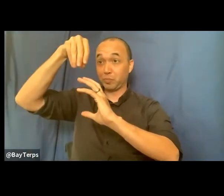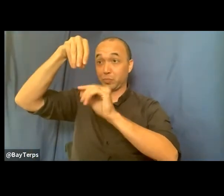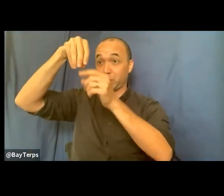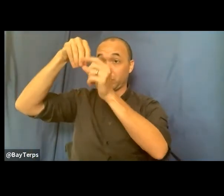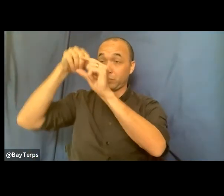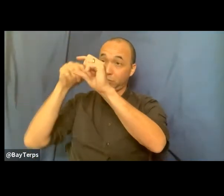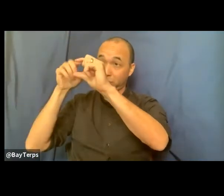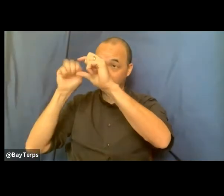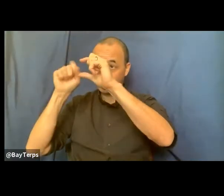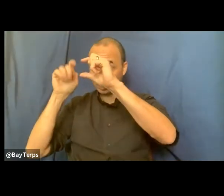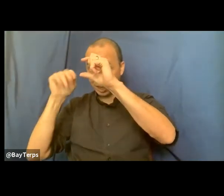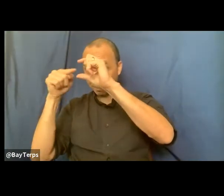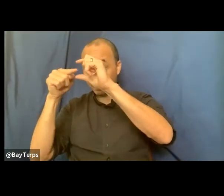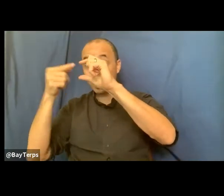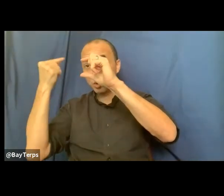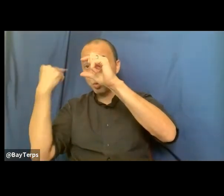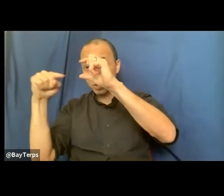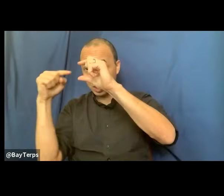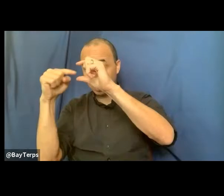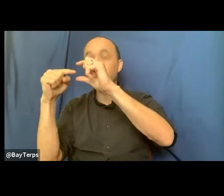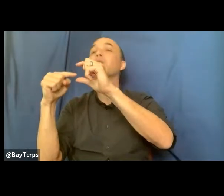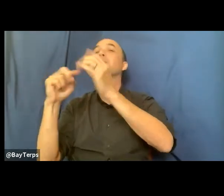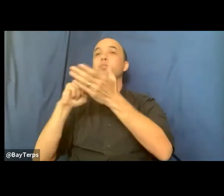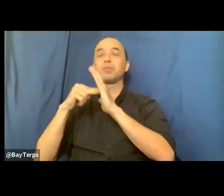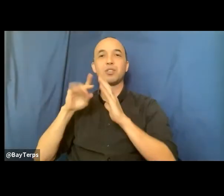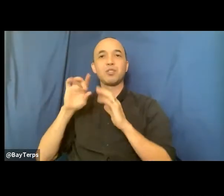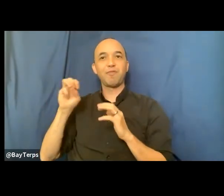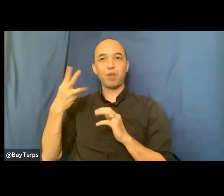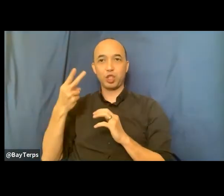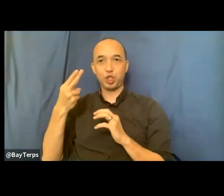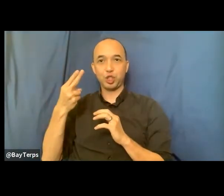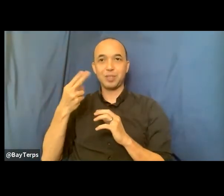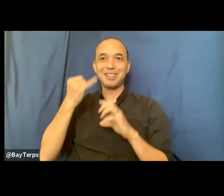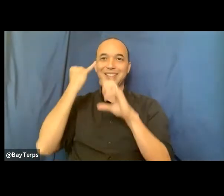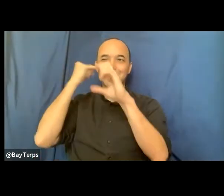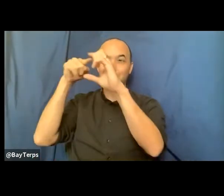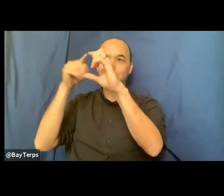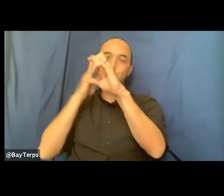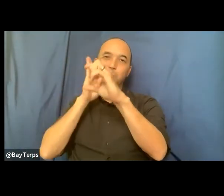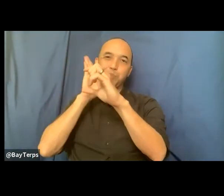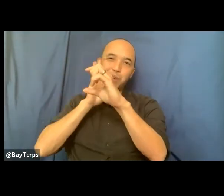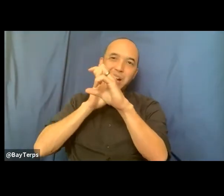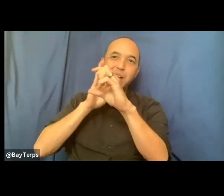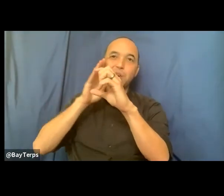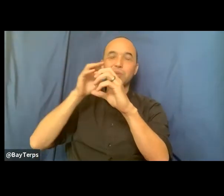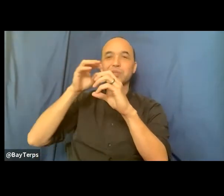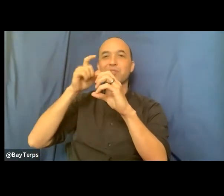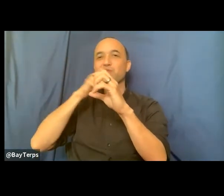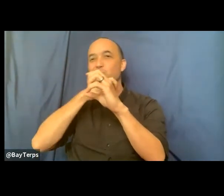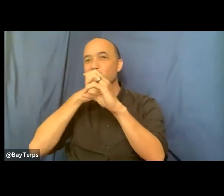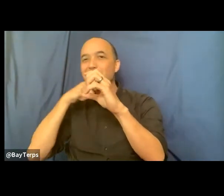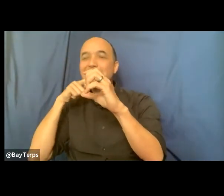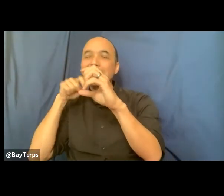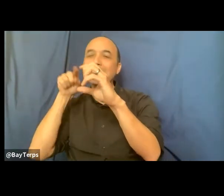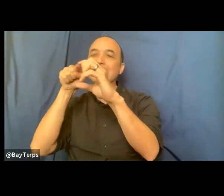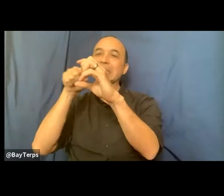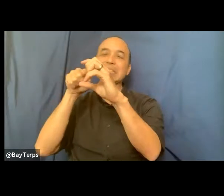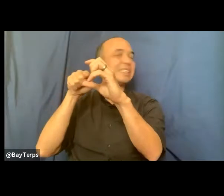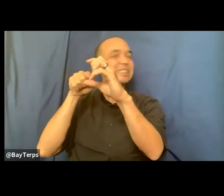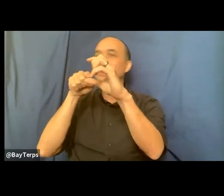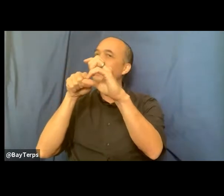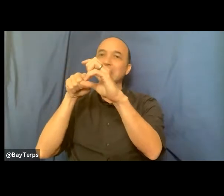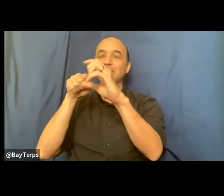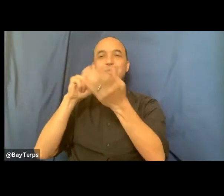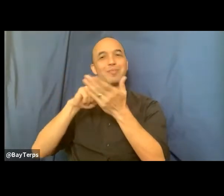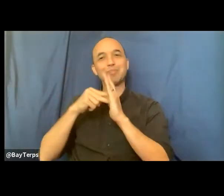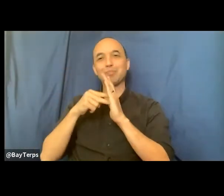those really dry, brittle brown stems, that pumpkin's gonna be a little drier inside. It's probably gonna last, you know, a